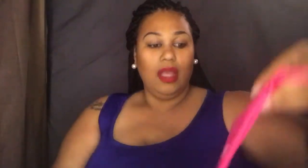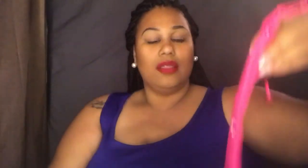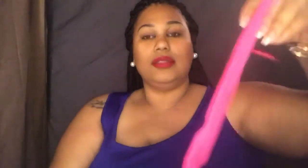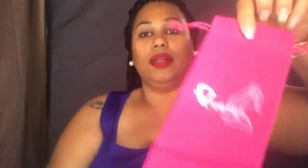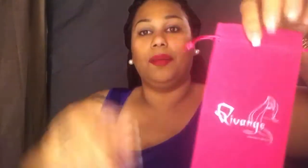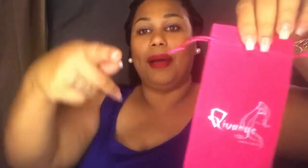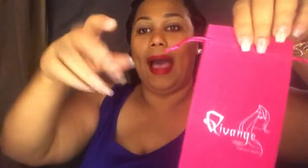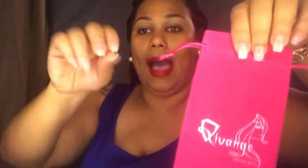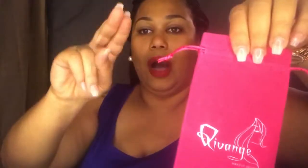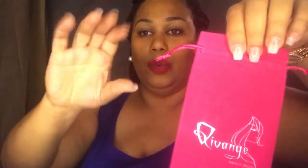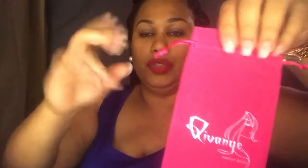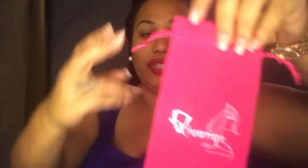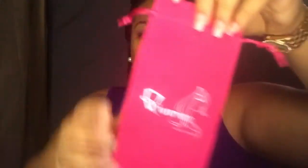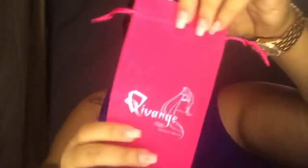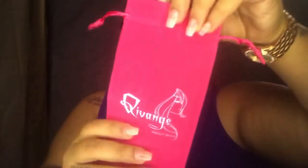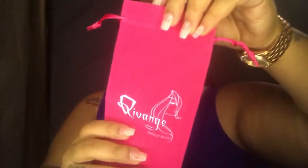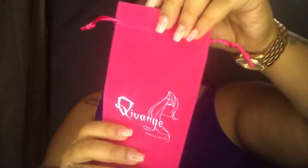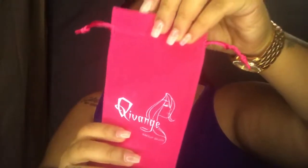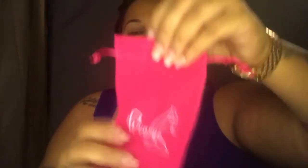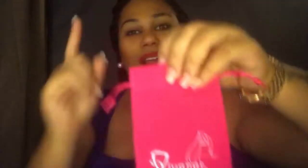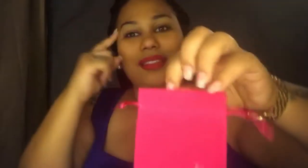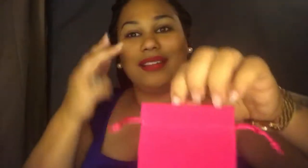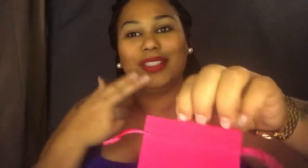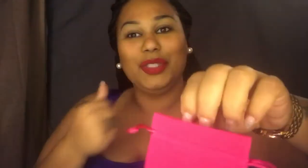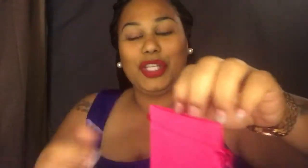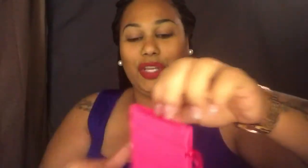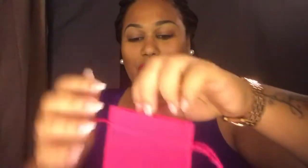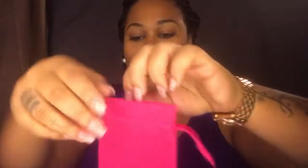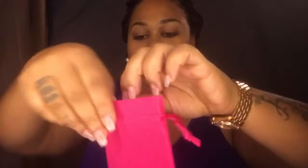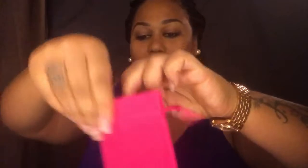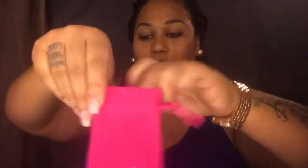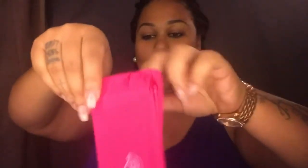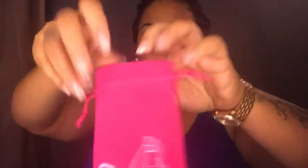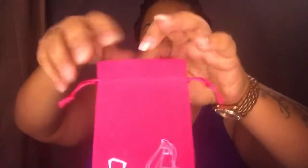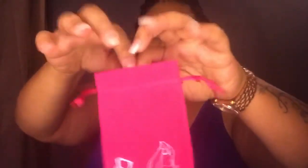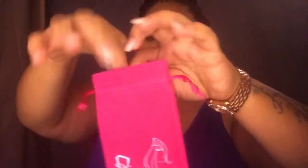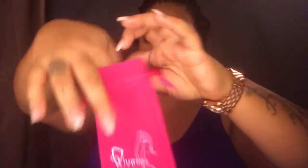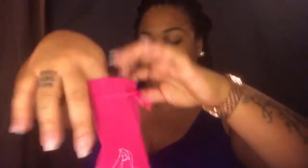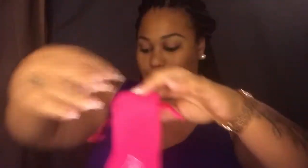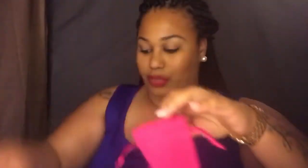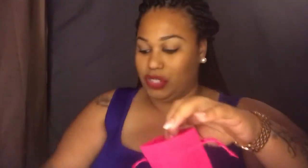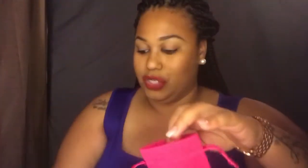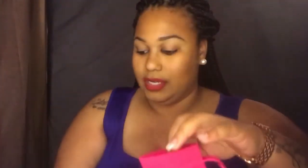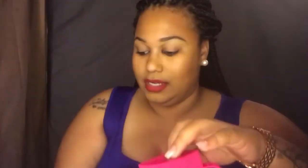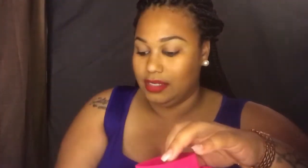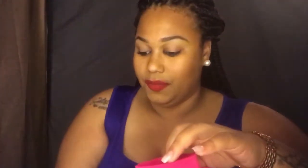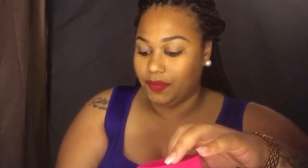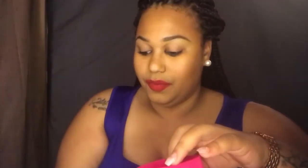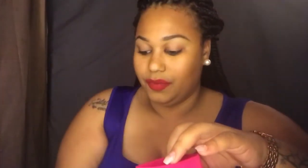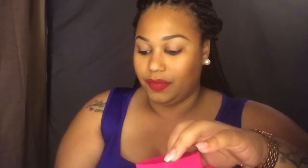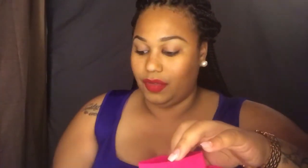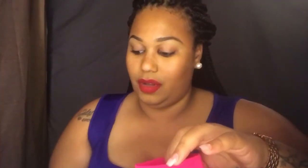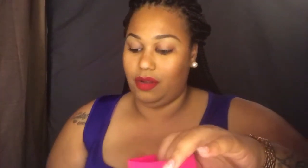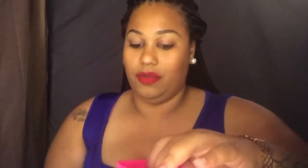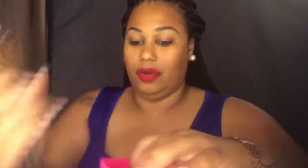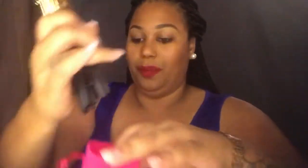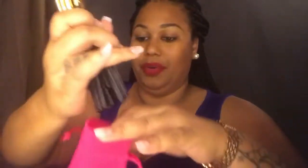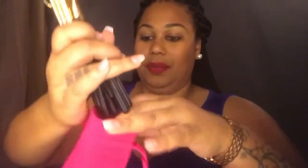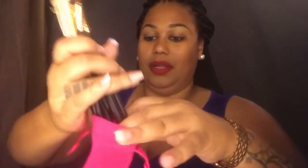this little pouch, and I thought this was cute. Like, you can kind of keep up with the brushes, you know, you want to put them in